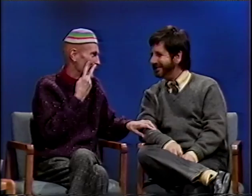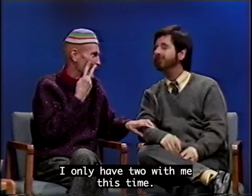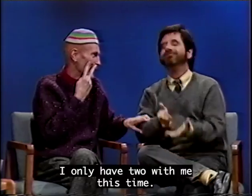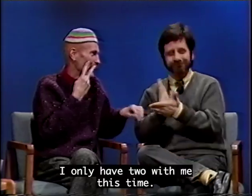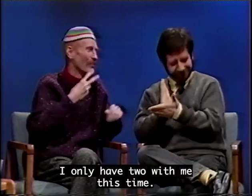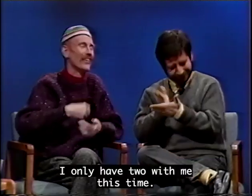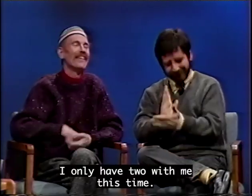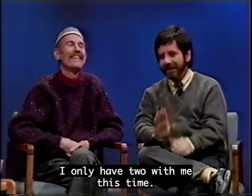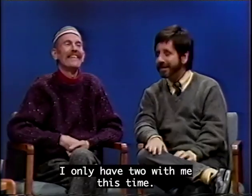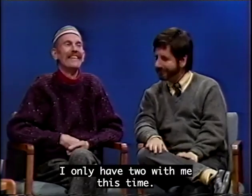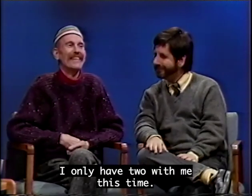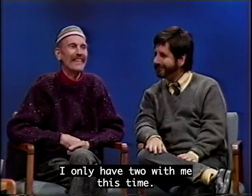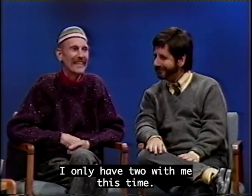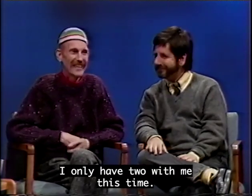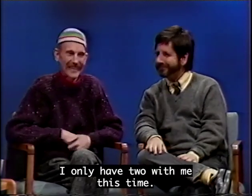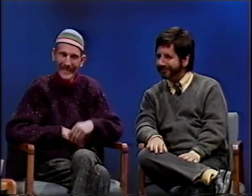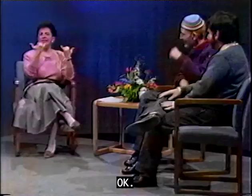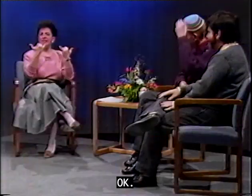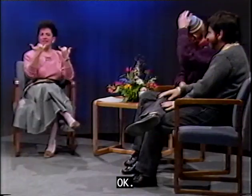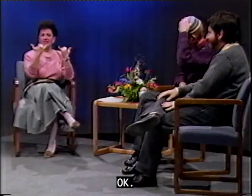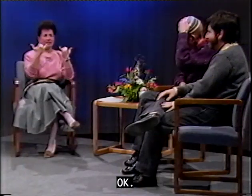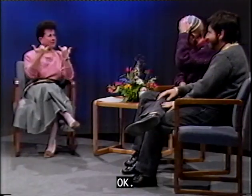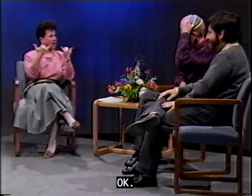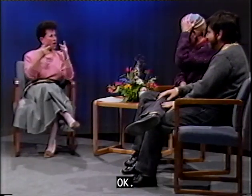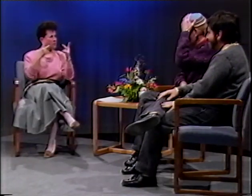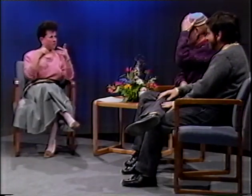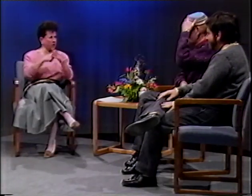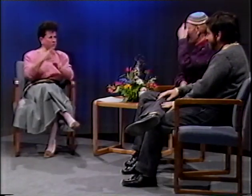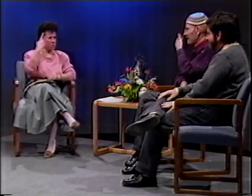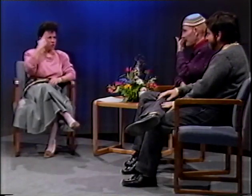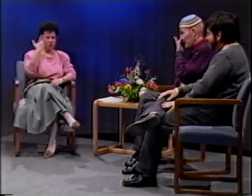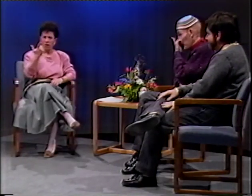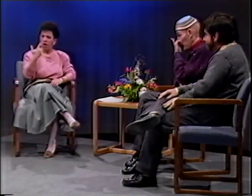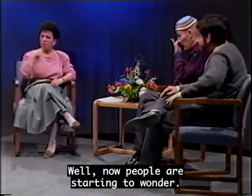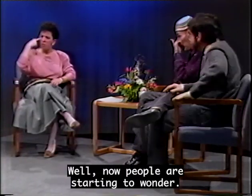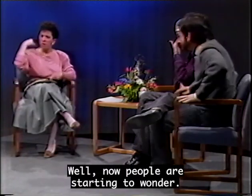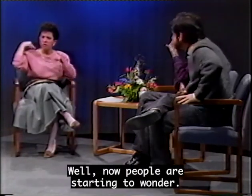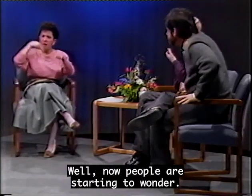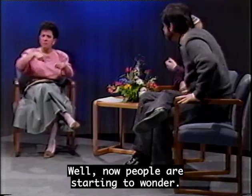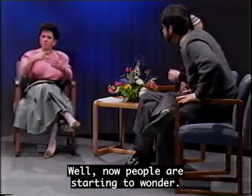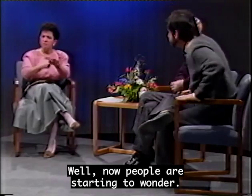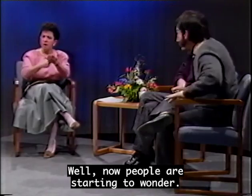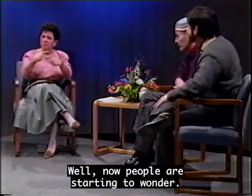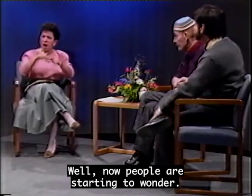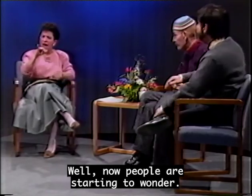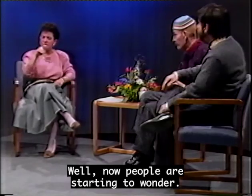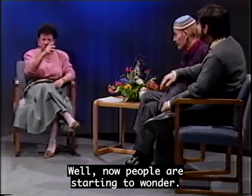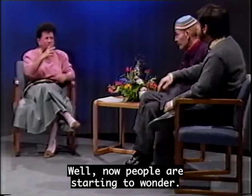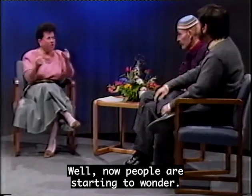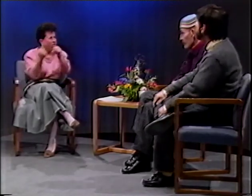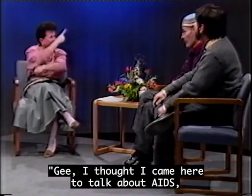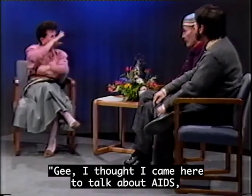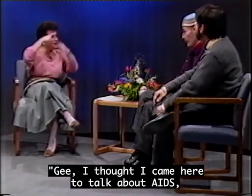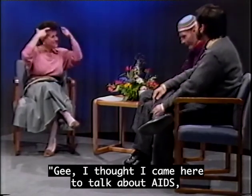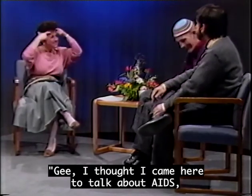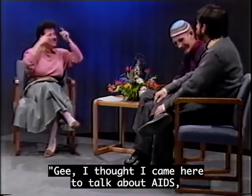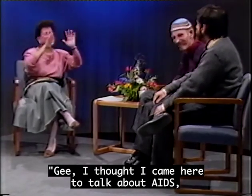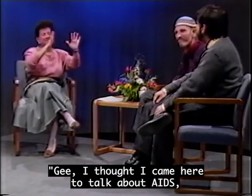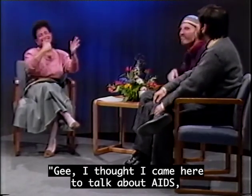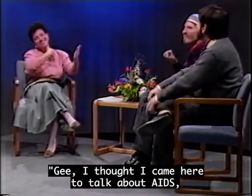I only have two with me this time. Okay. Well, now people are starting to wonder, gee, I thought I came here to talk